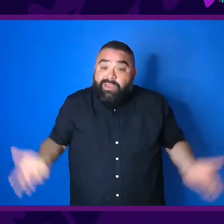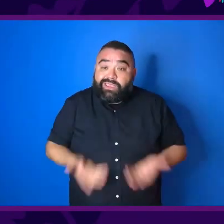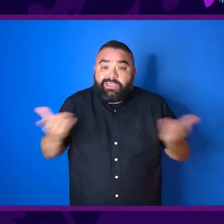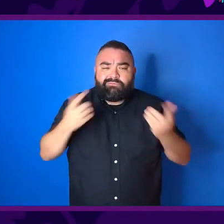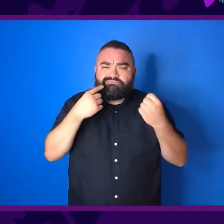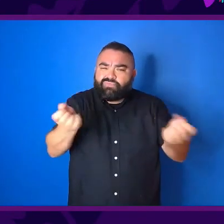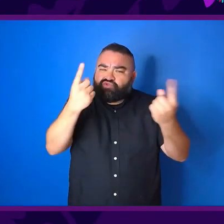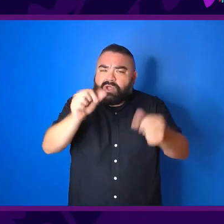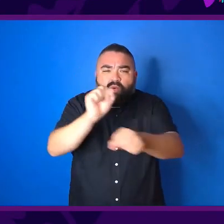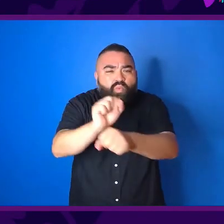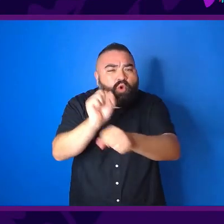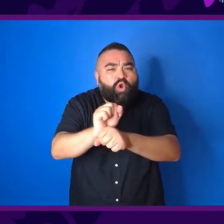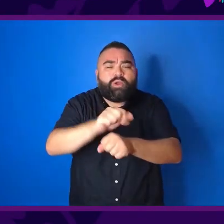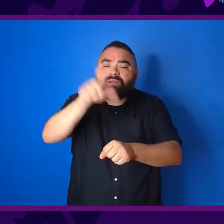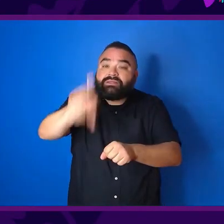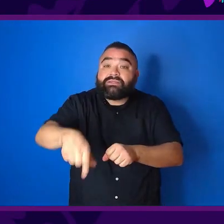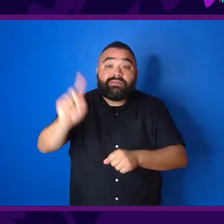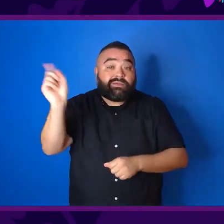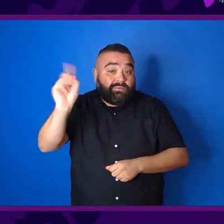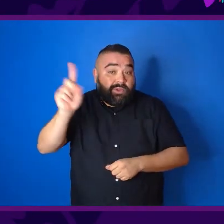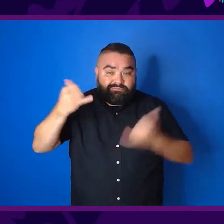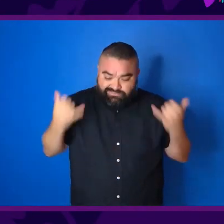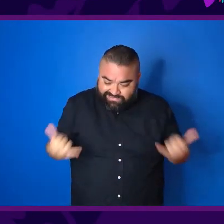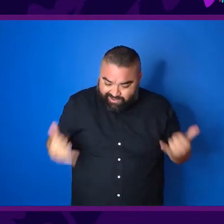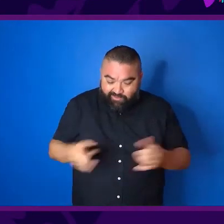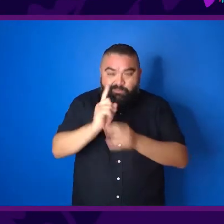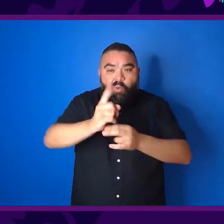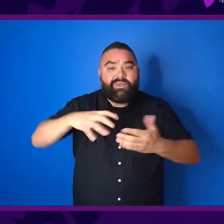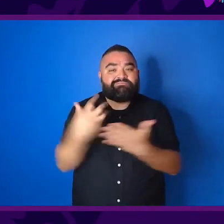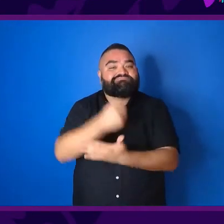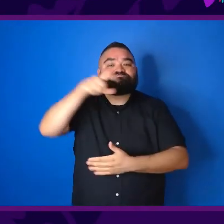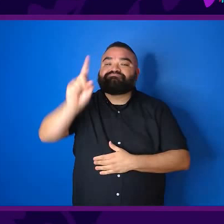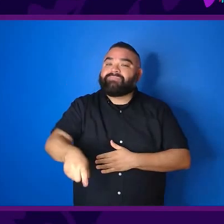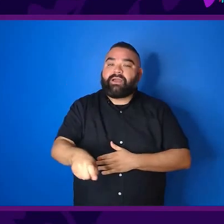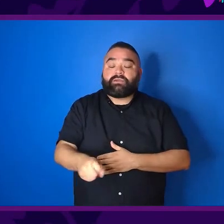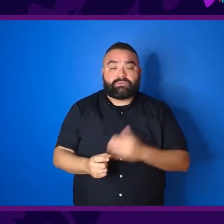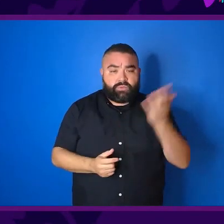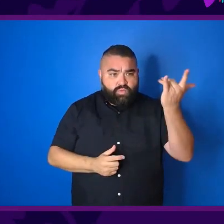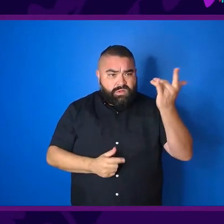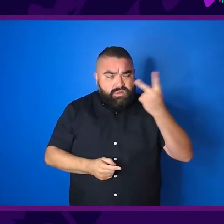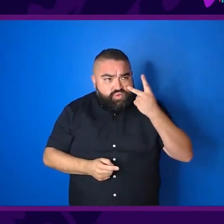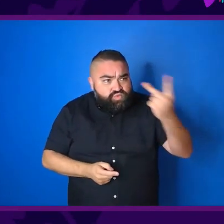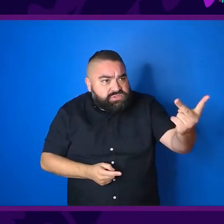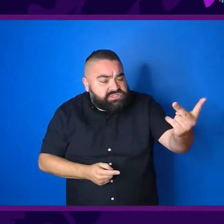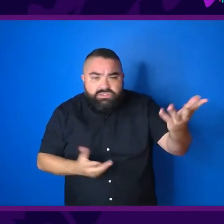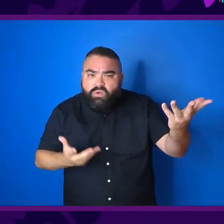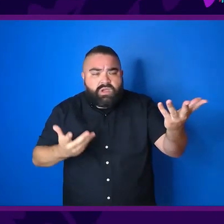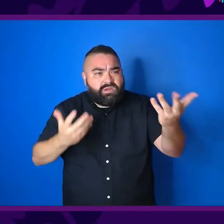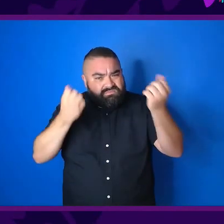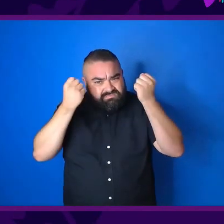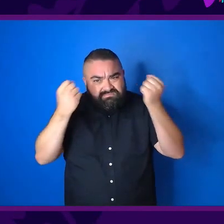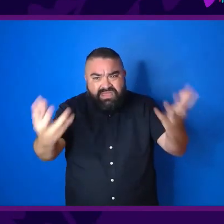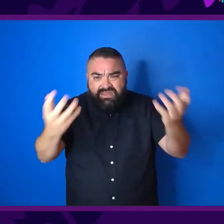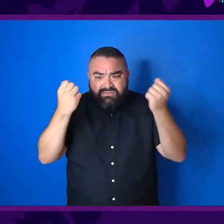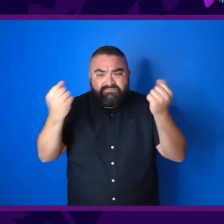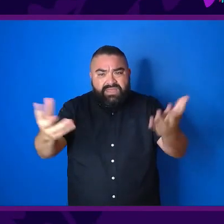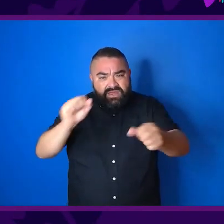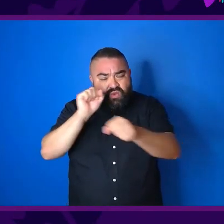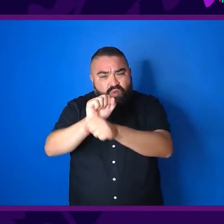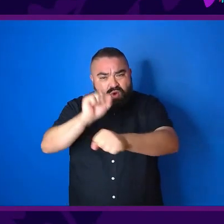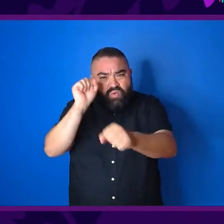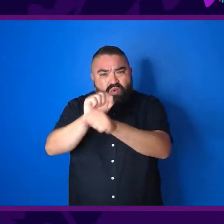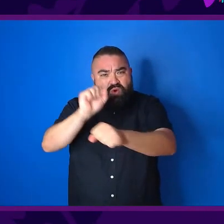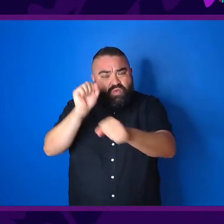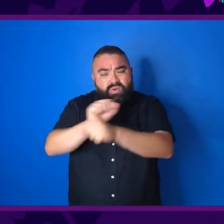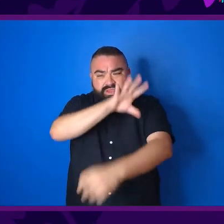do is right now at this particular moment, as we see the work that so many have done, have been part of. People